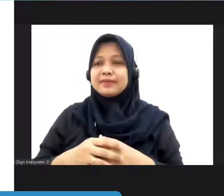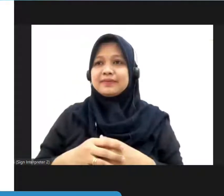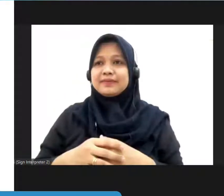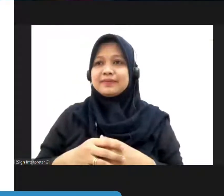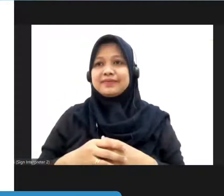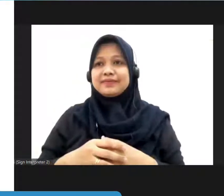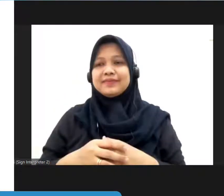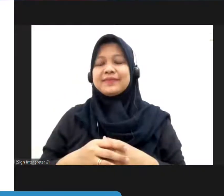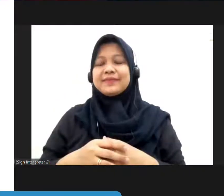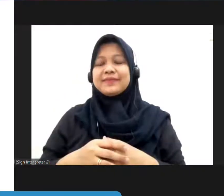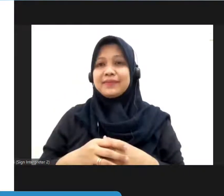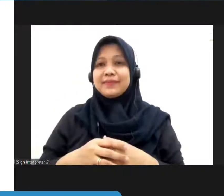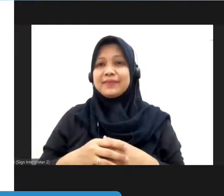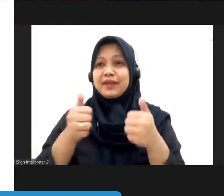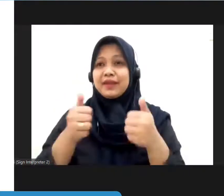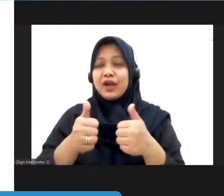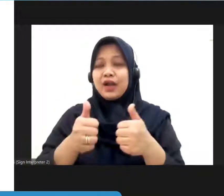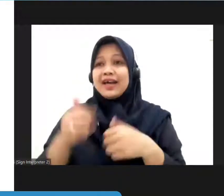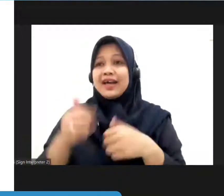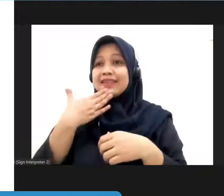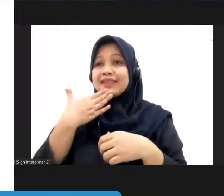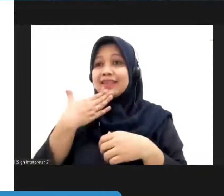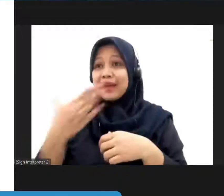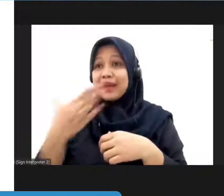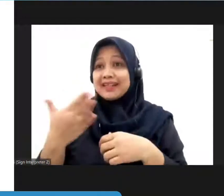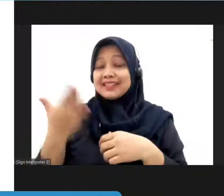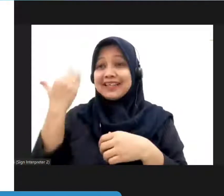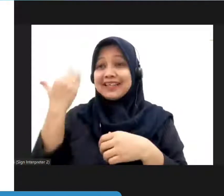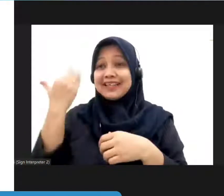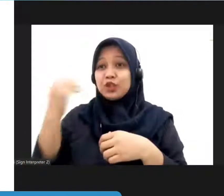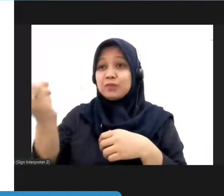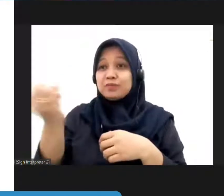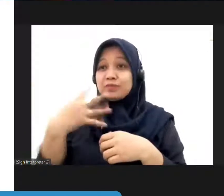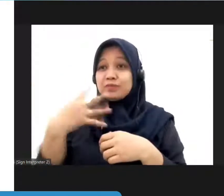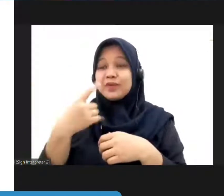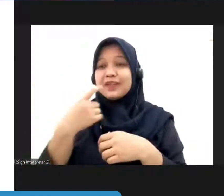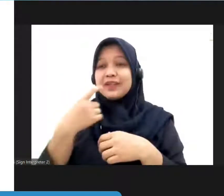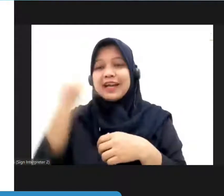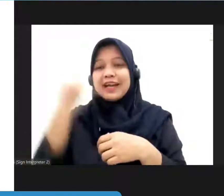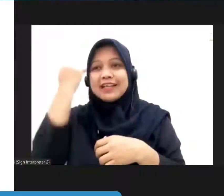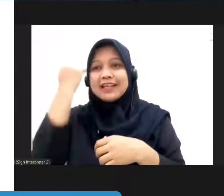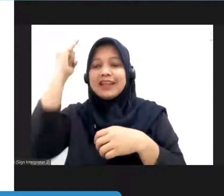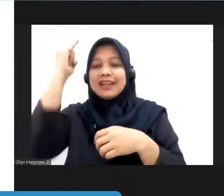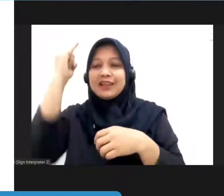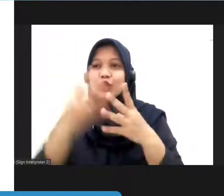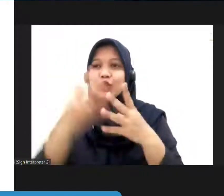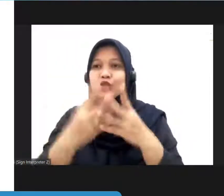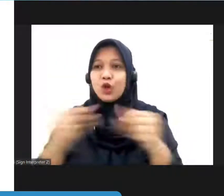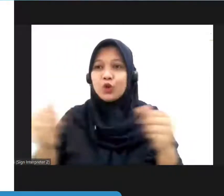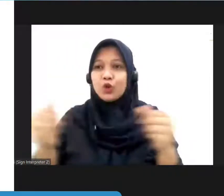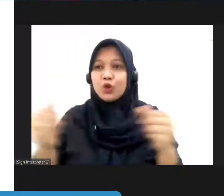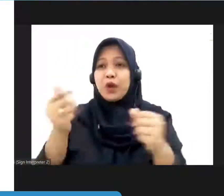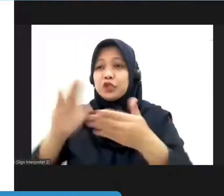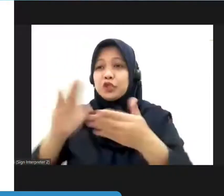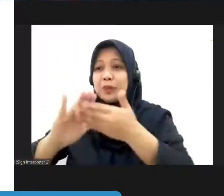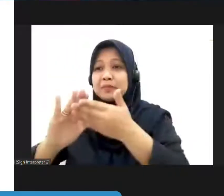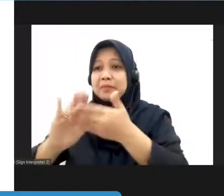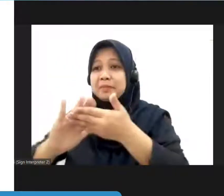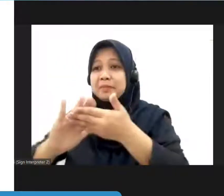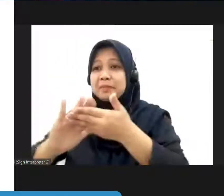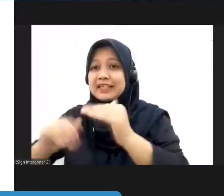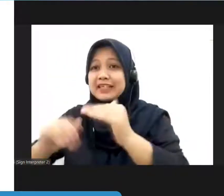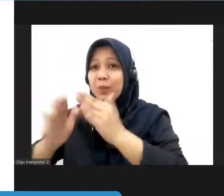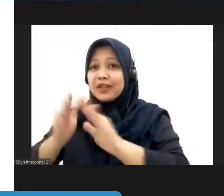Yeah, thanks all for highlighting about the innovative solutions and community-owned as well, not just community-based